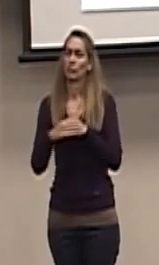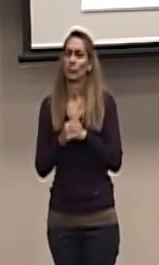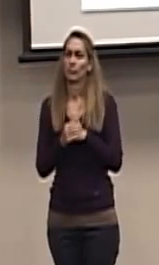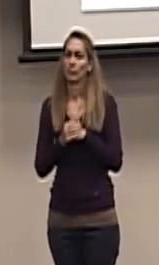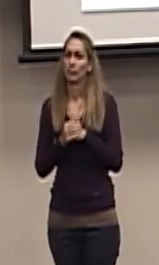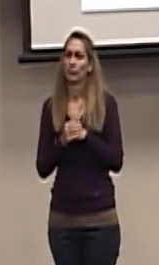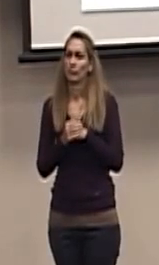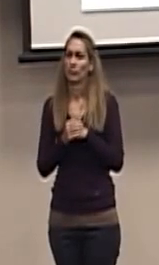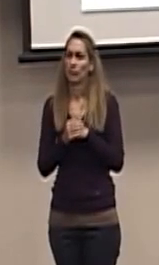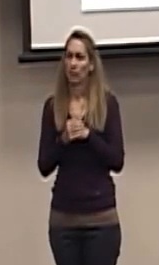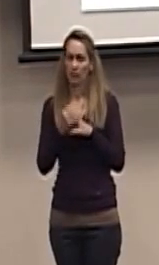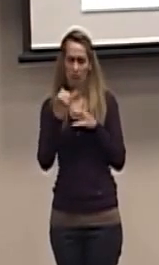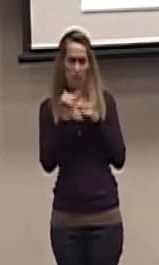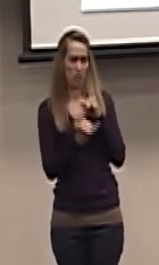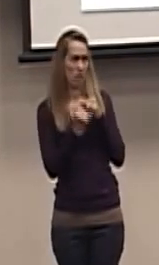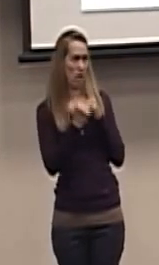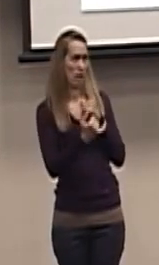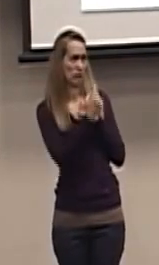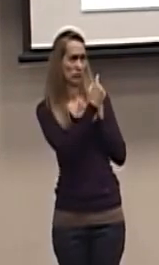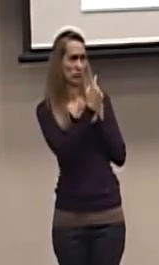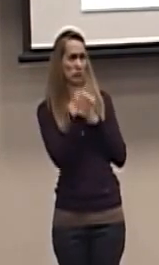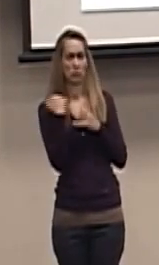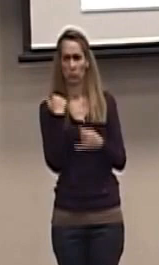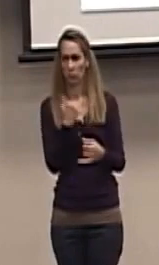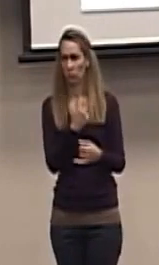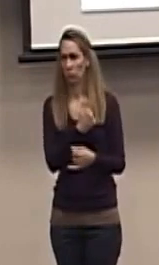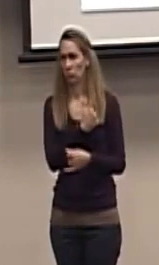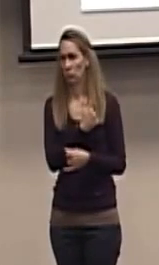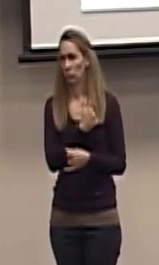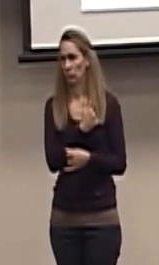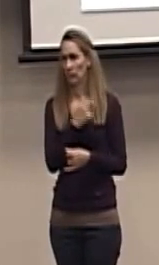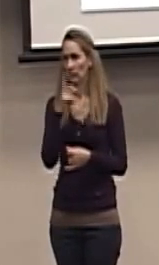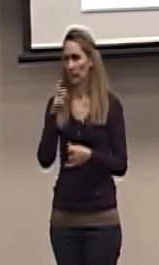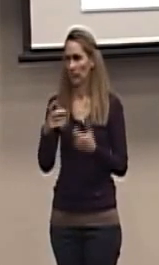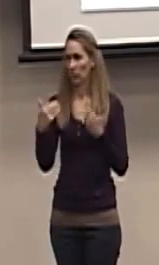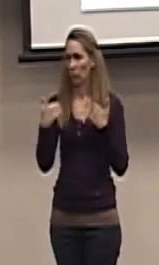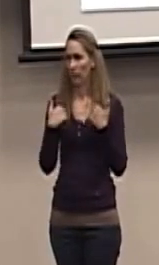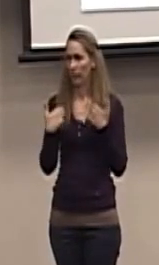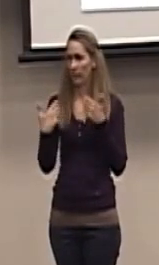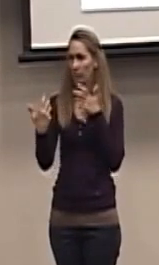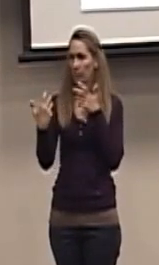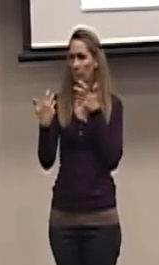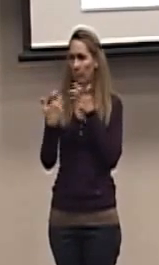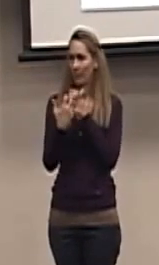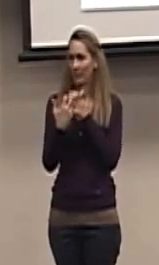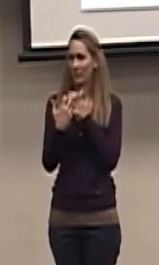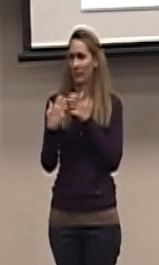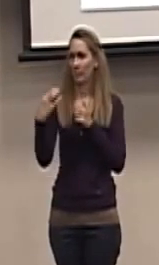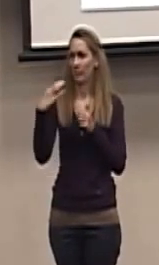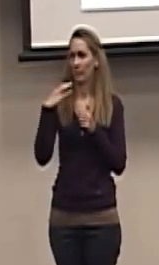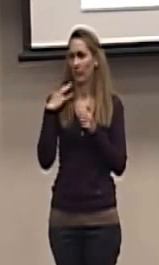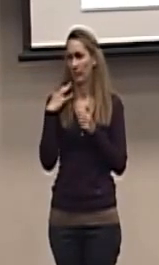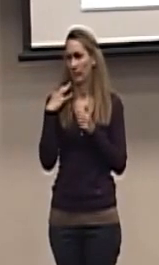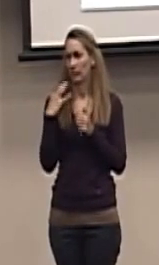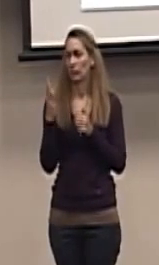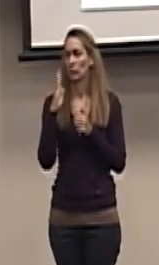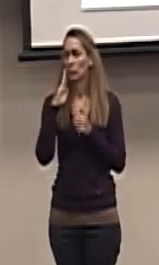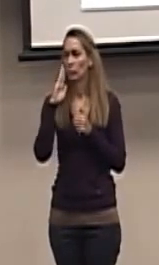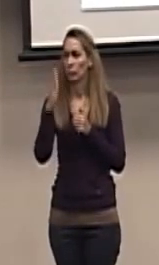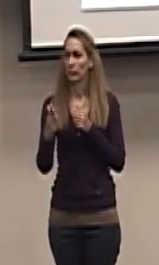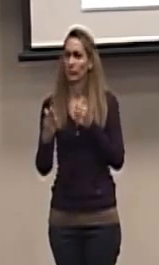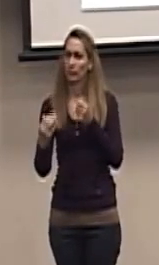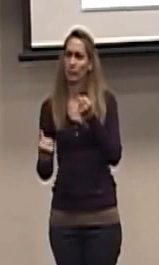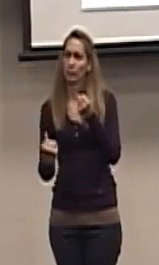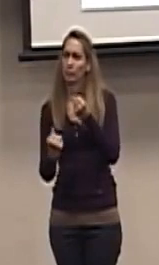that we have here is to also get partnership volunteers who will stand on behalf of Ghana